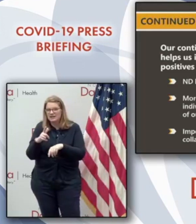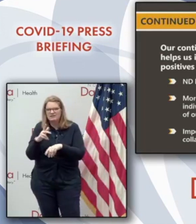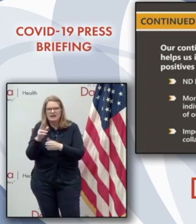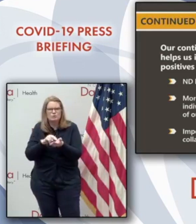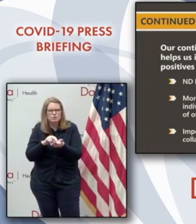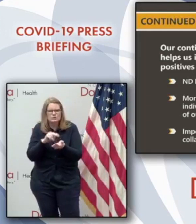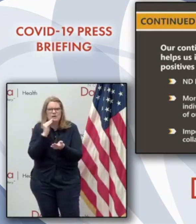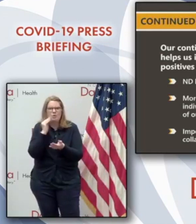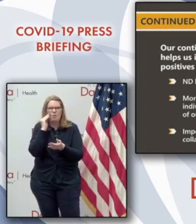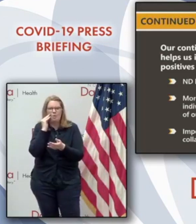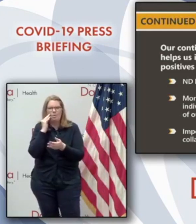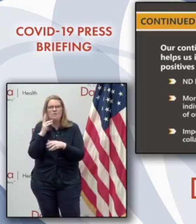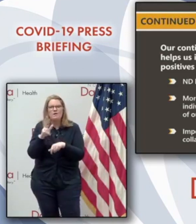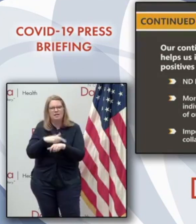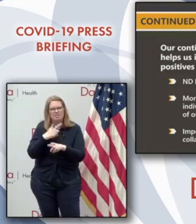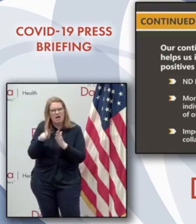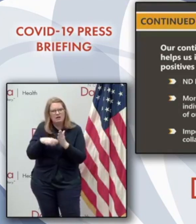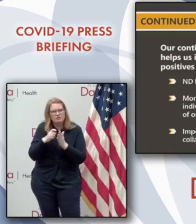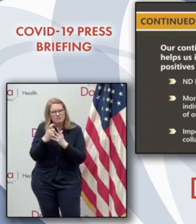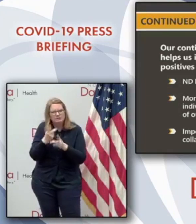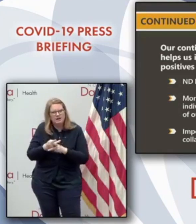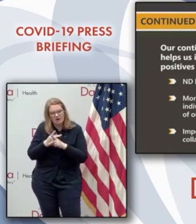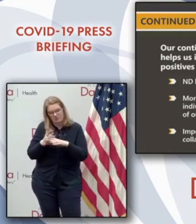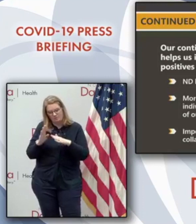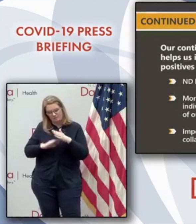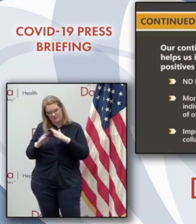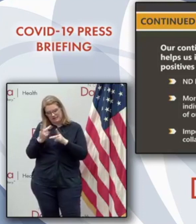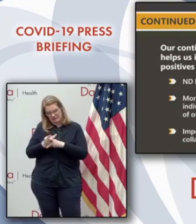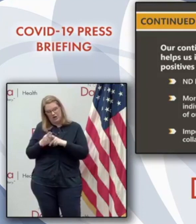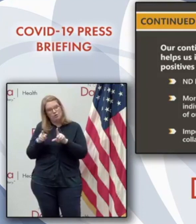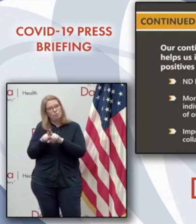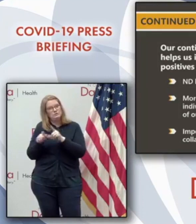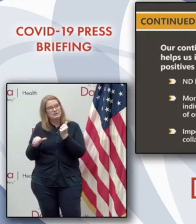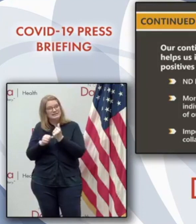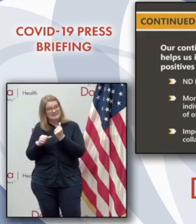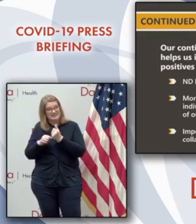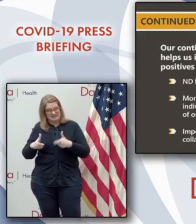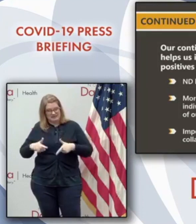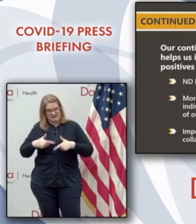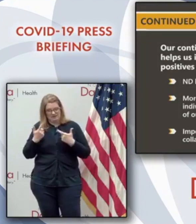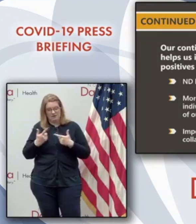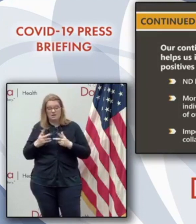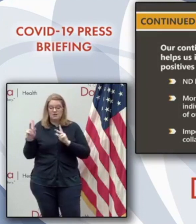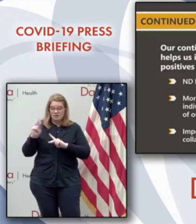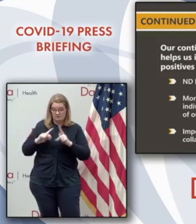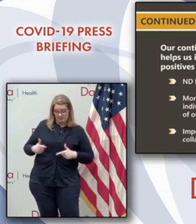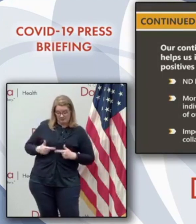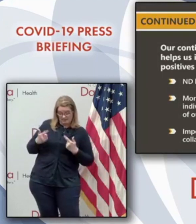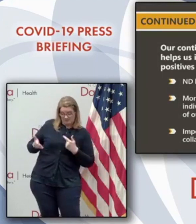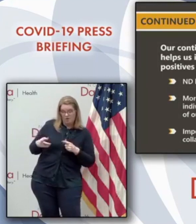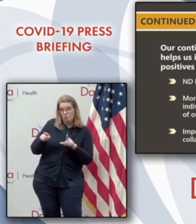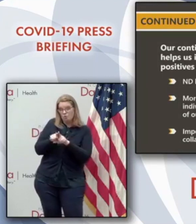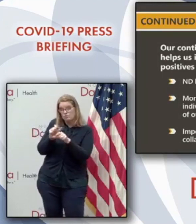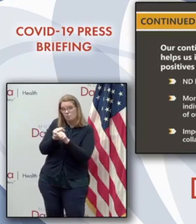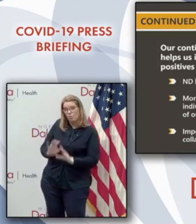not just in skilled nursing, but in basic care and in assisted living, both residents and care workers, again, viewed